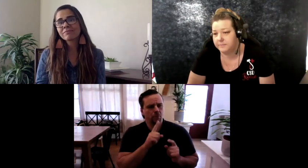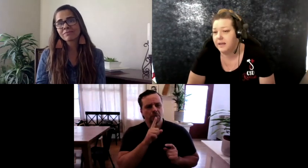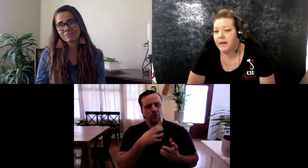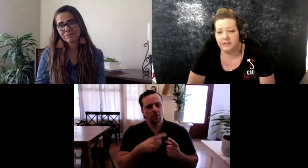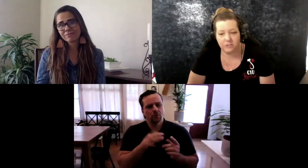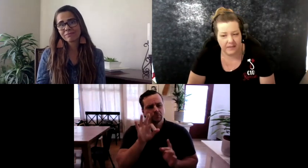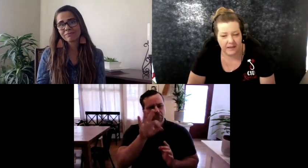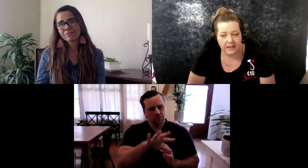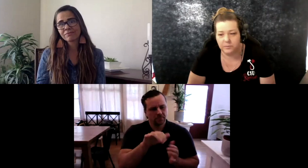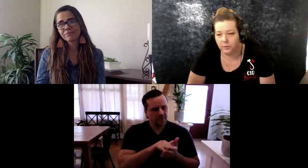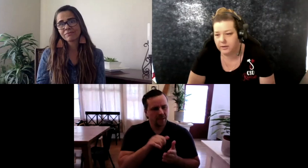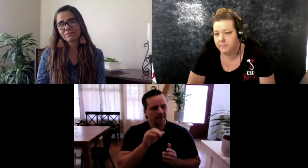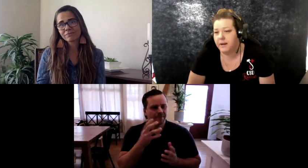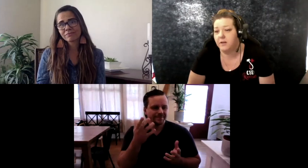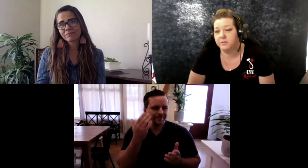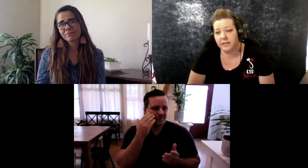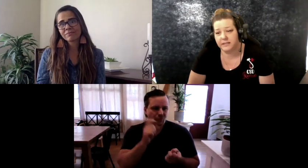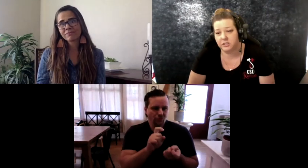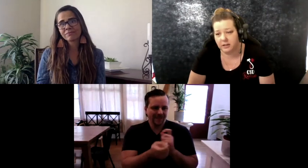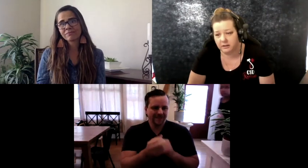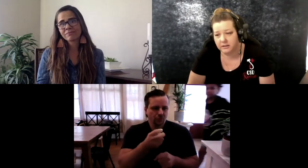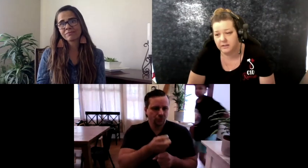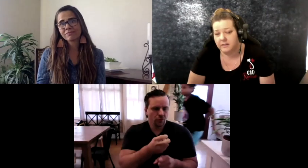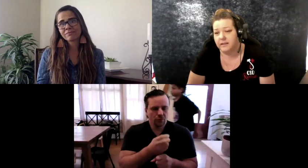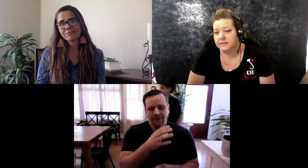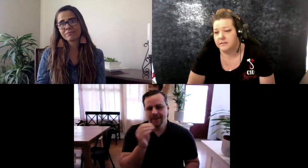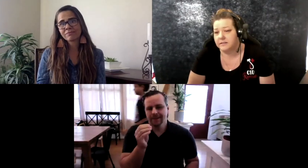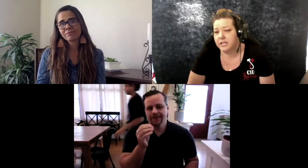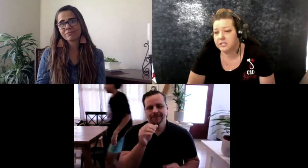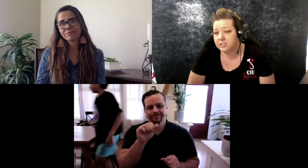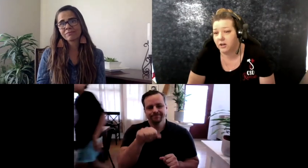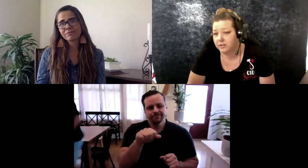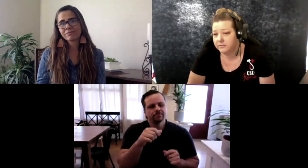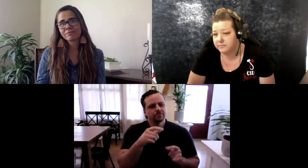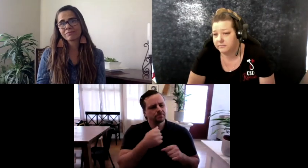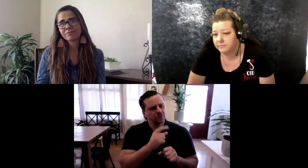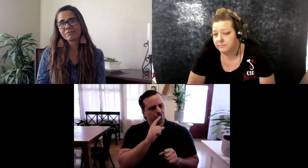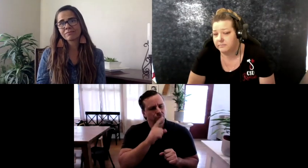thing. I understand that, I support it, but I also would like to share that change is hard.